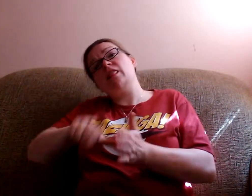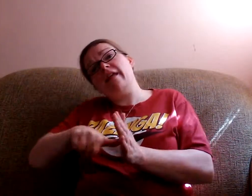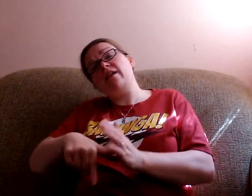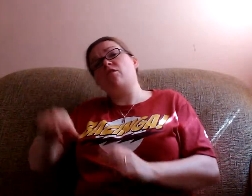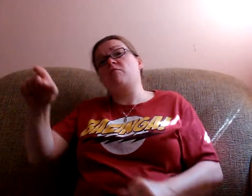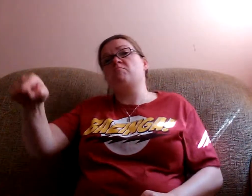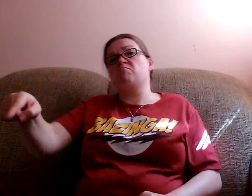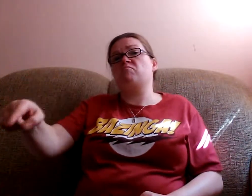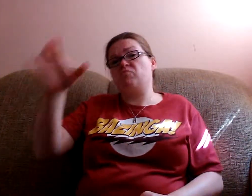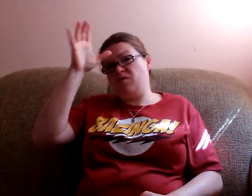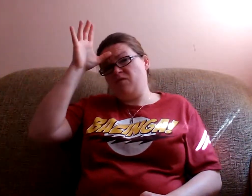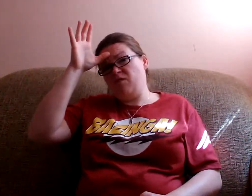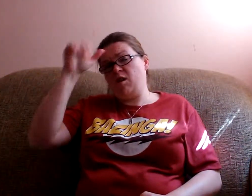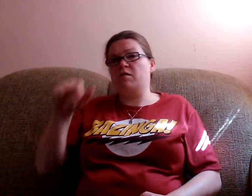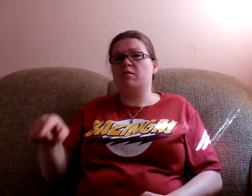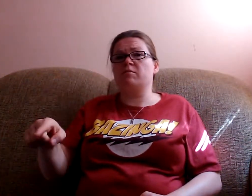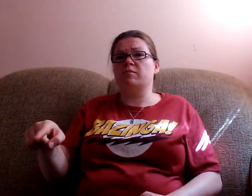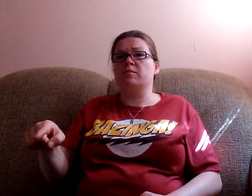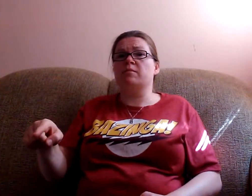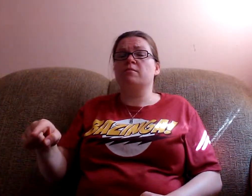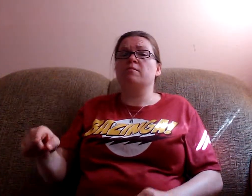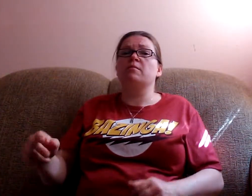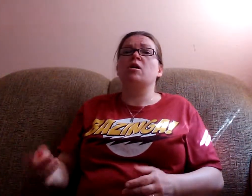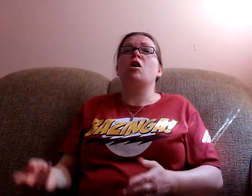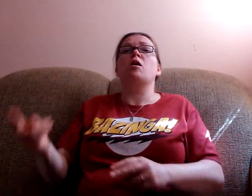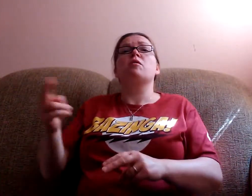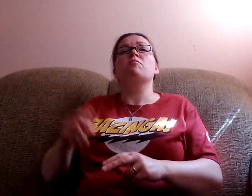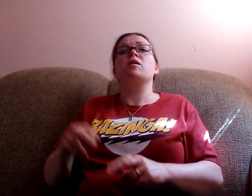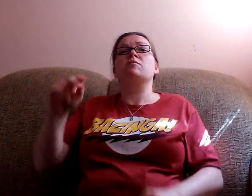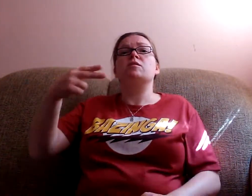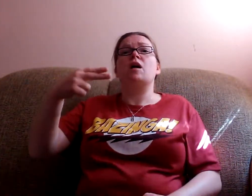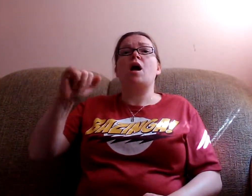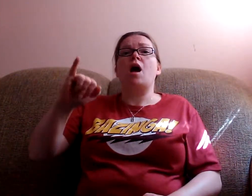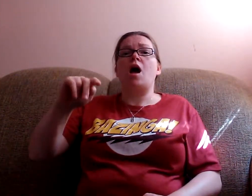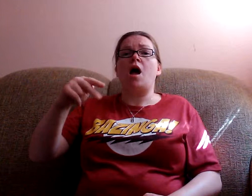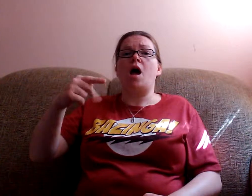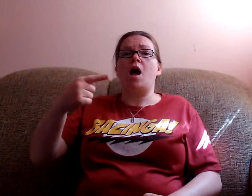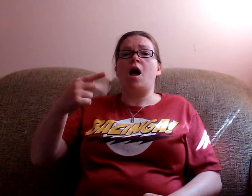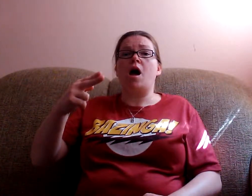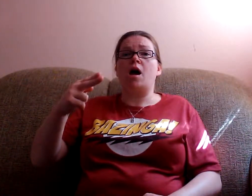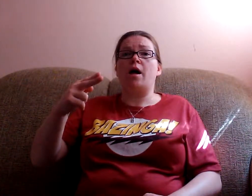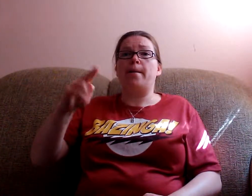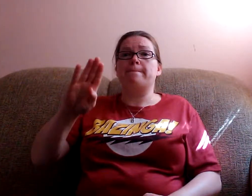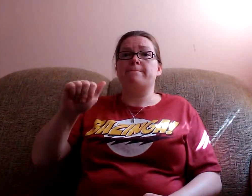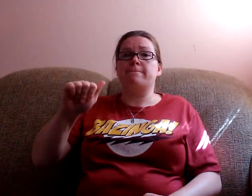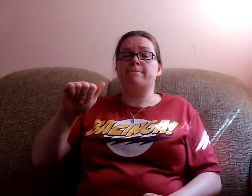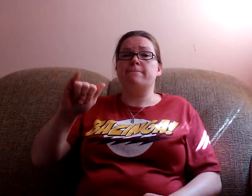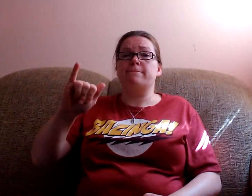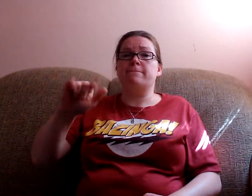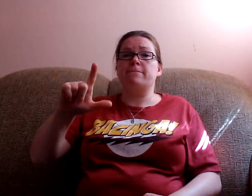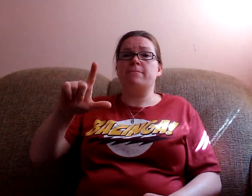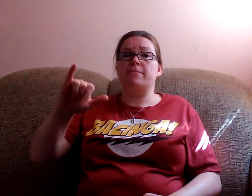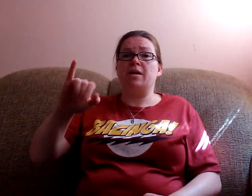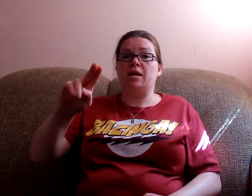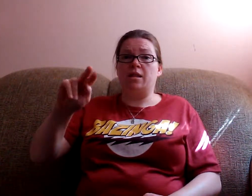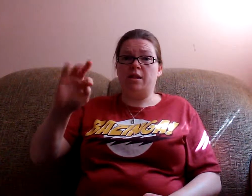chamberlain to high bailiff. High bailiff in Stratford is the same as the mayor. You